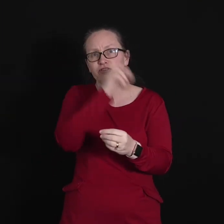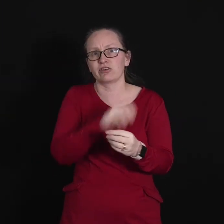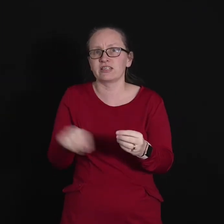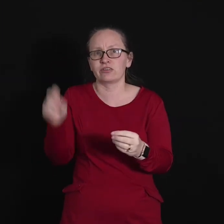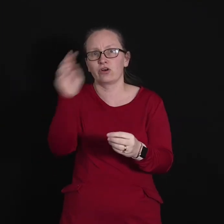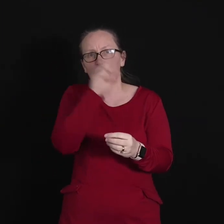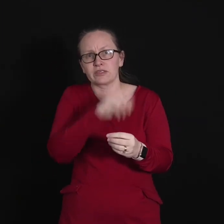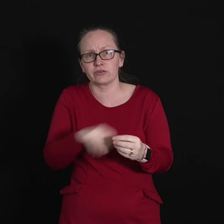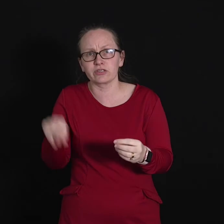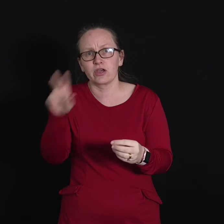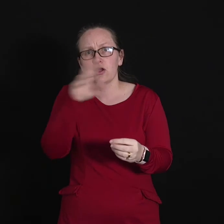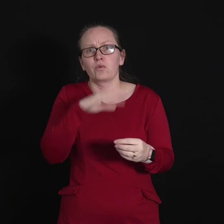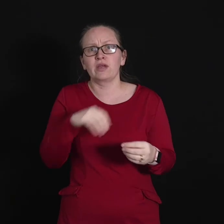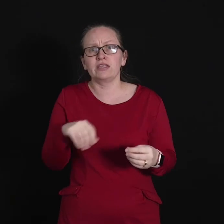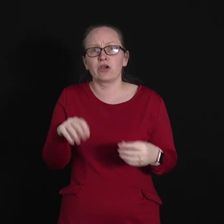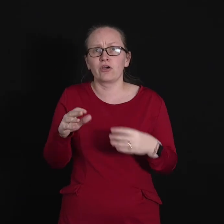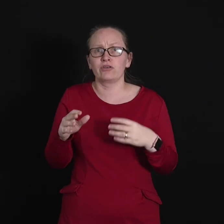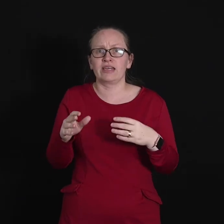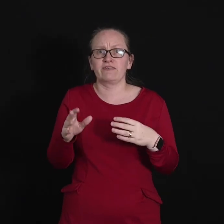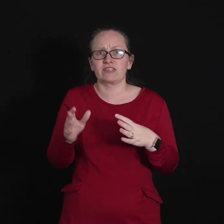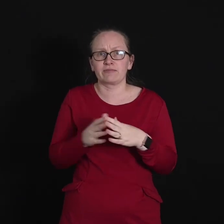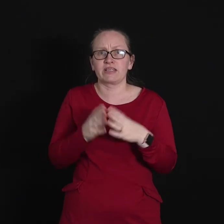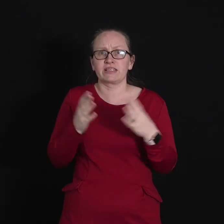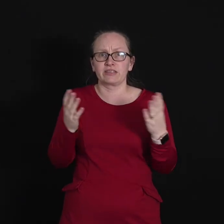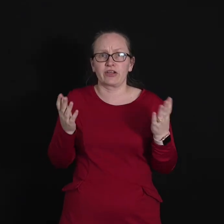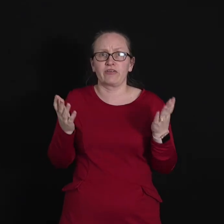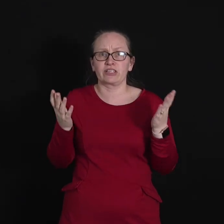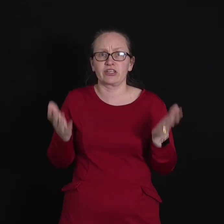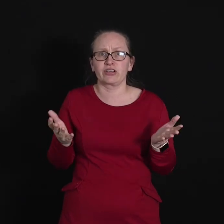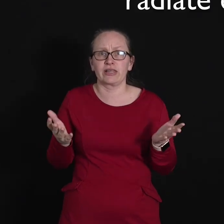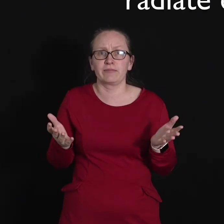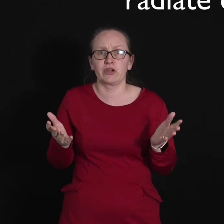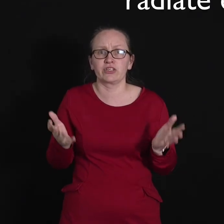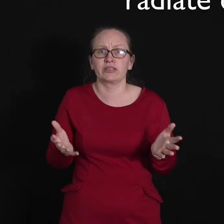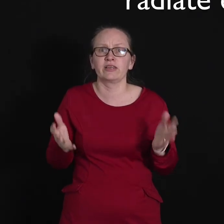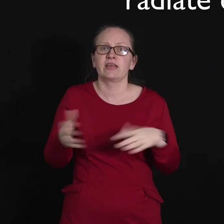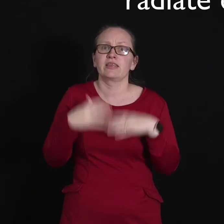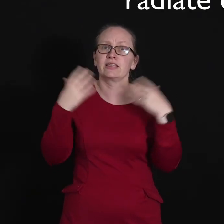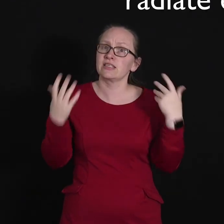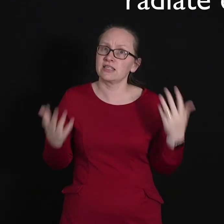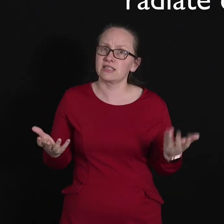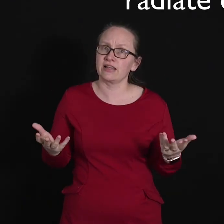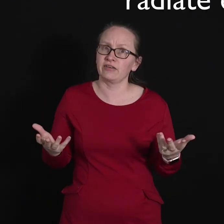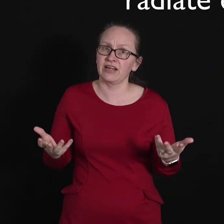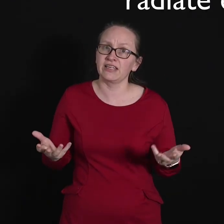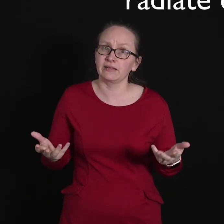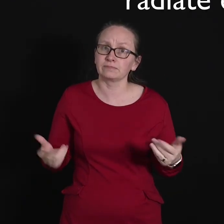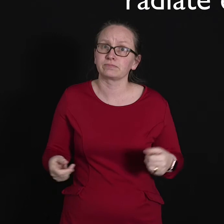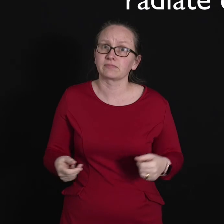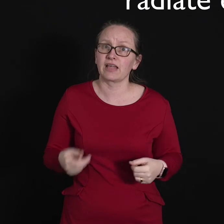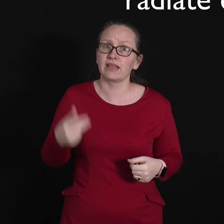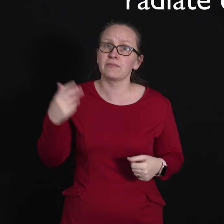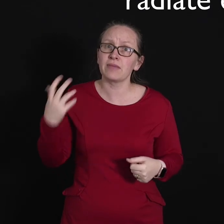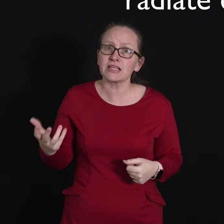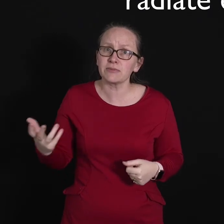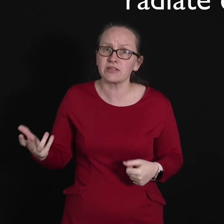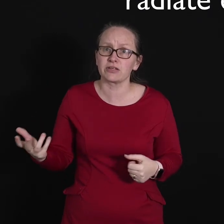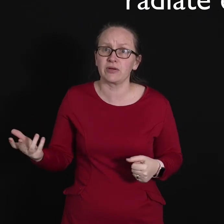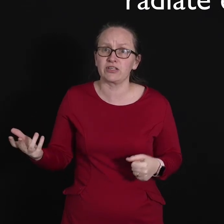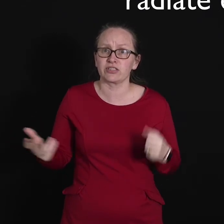electrons in orbitals. We know that if something's undergoing circular motion, then it's accelerating. And Maxwell's equations